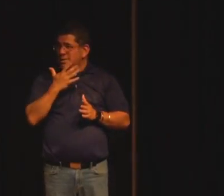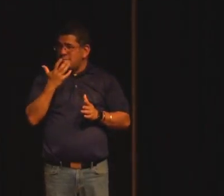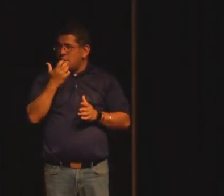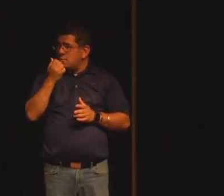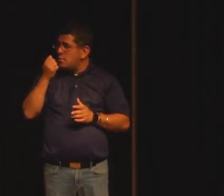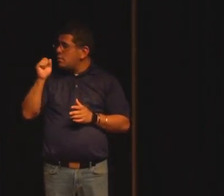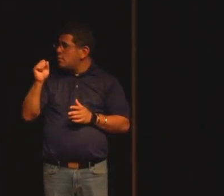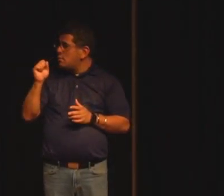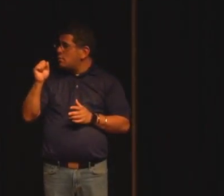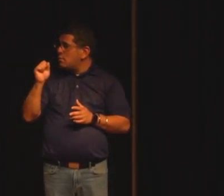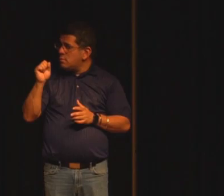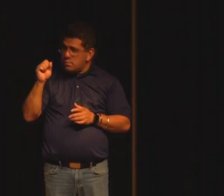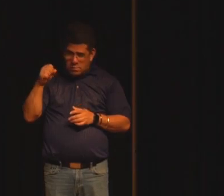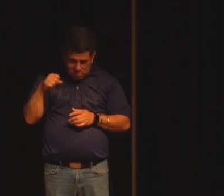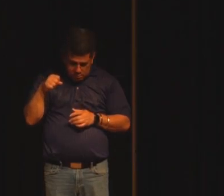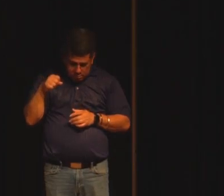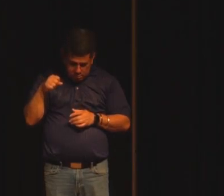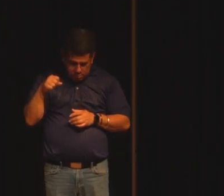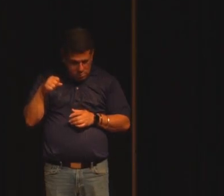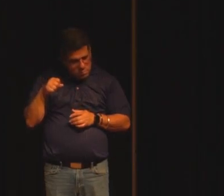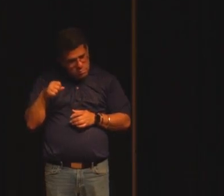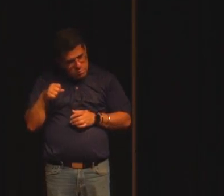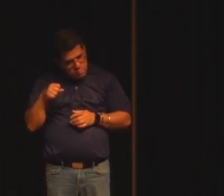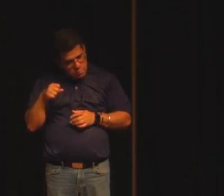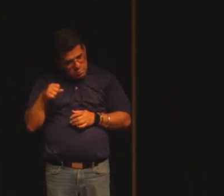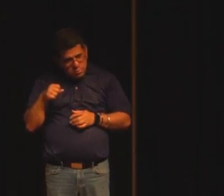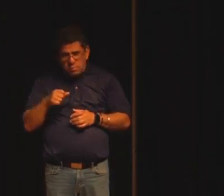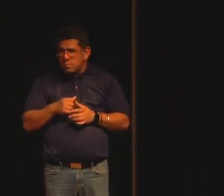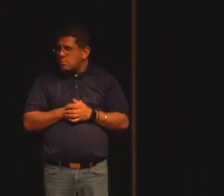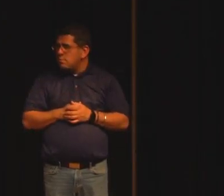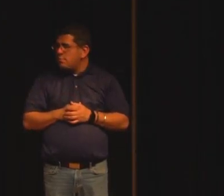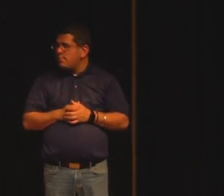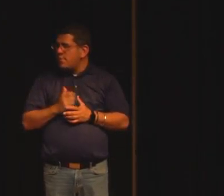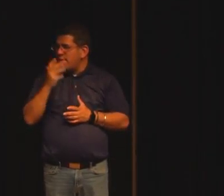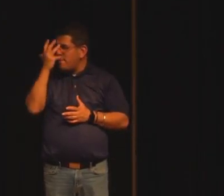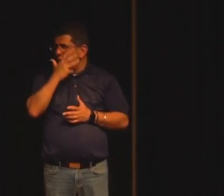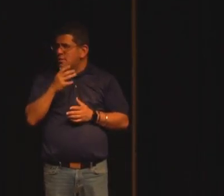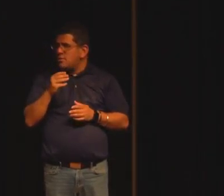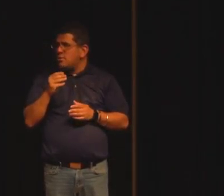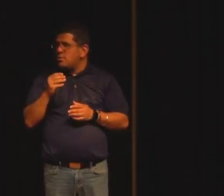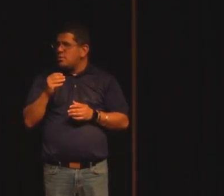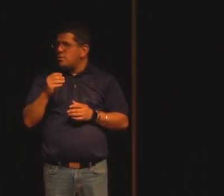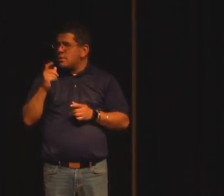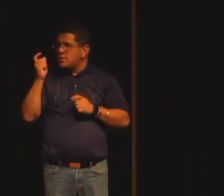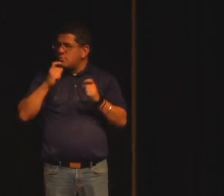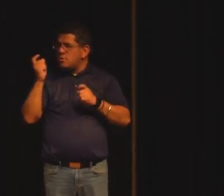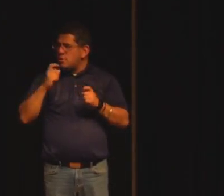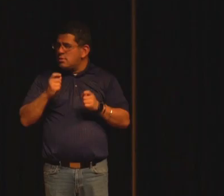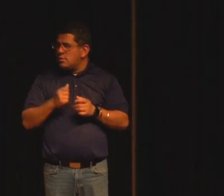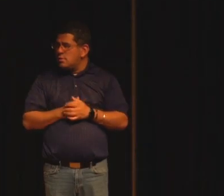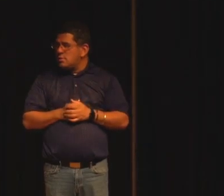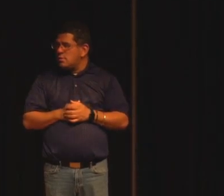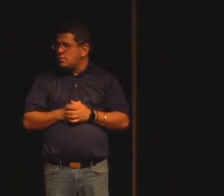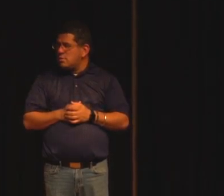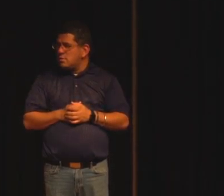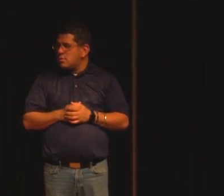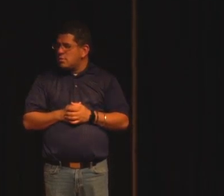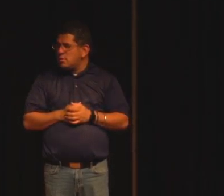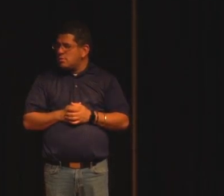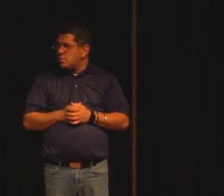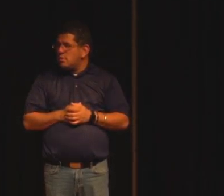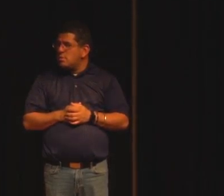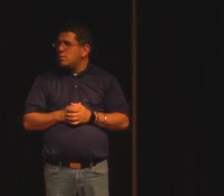one way, might be aimed down at the ground, might have a facial expression that is not a neutral, neither smiling nor frowning